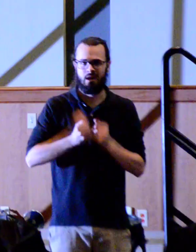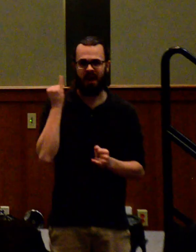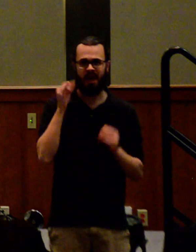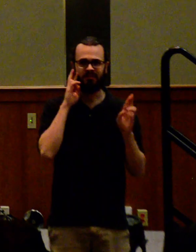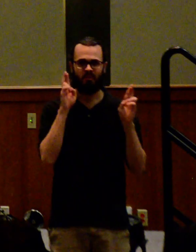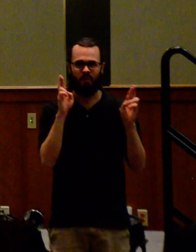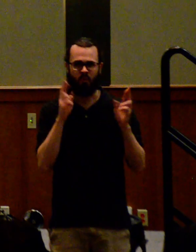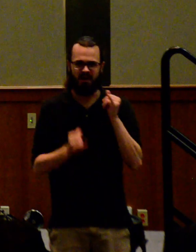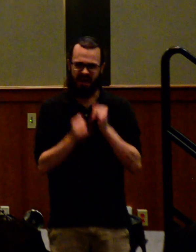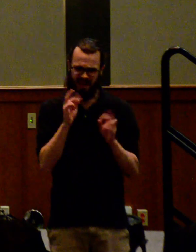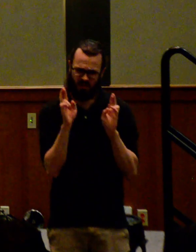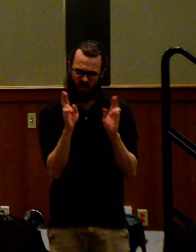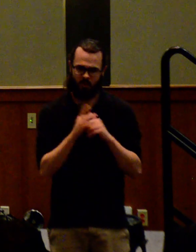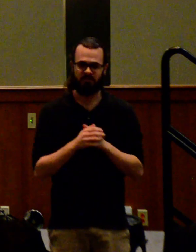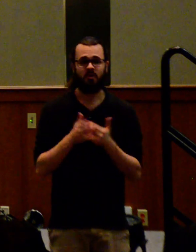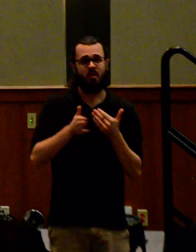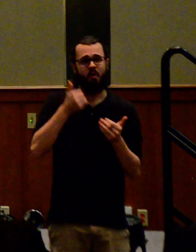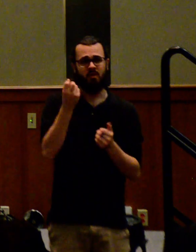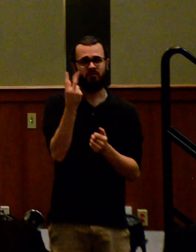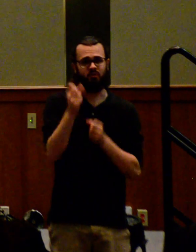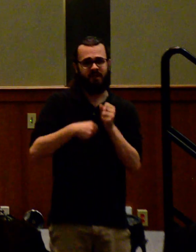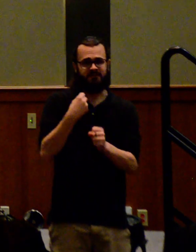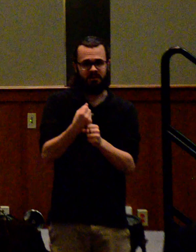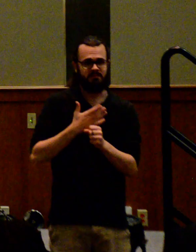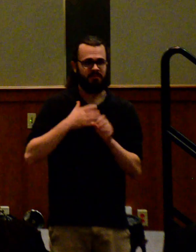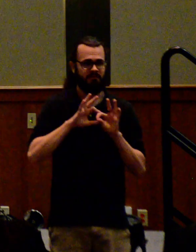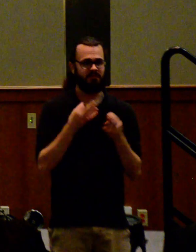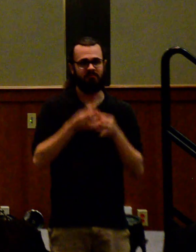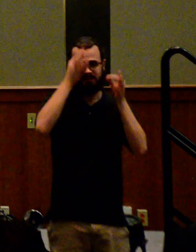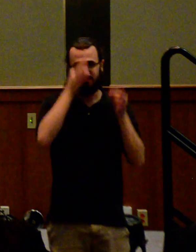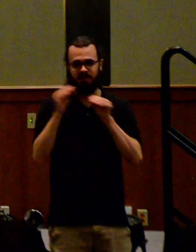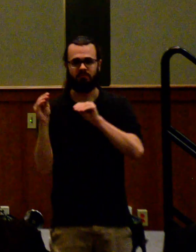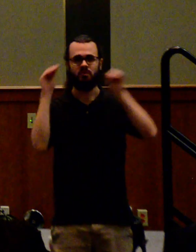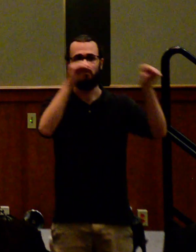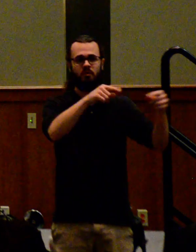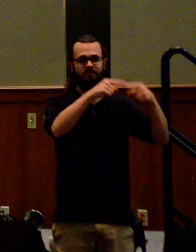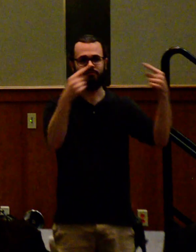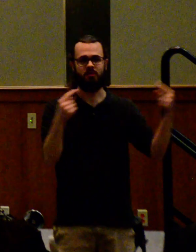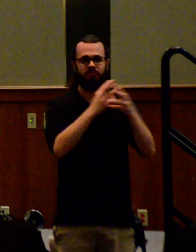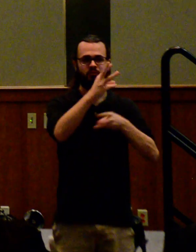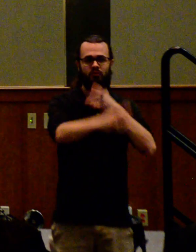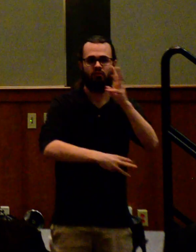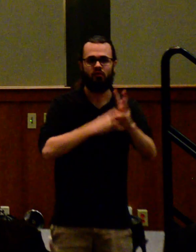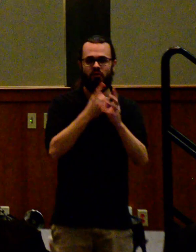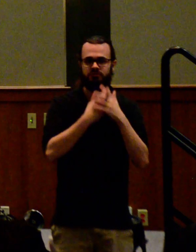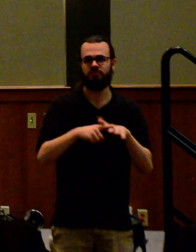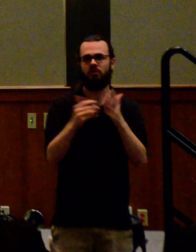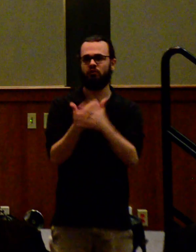It's been almost 12 years since my family decided to move across the world and start a new life here in Ohio, or in the